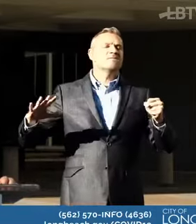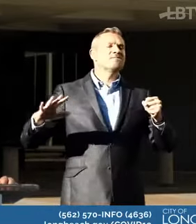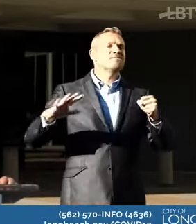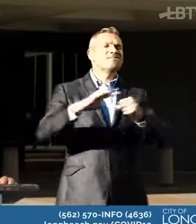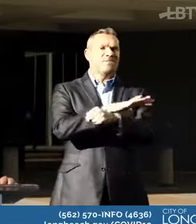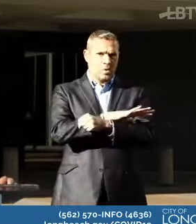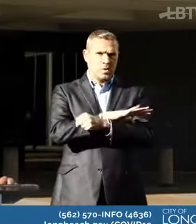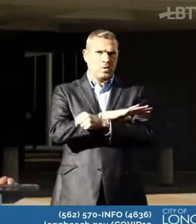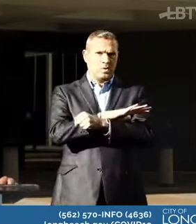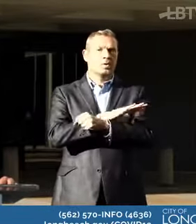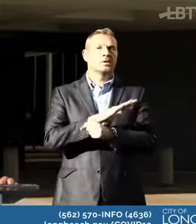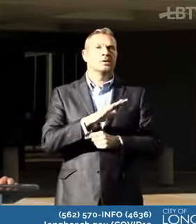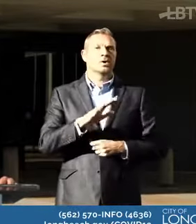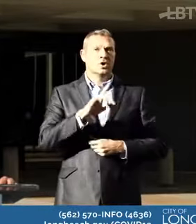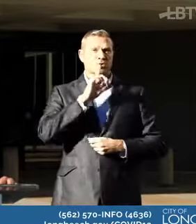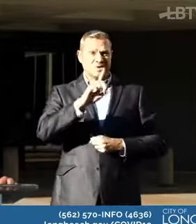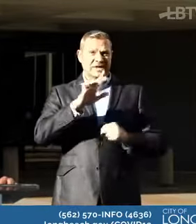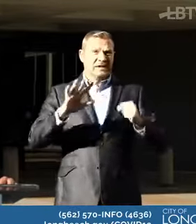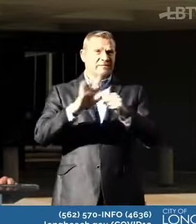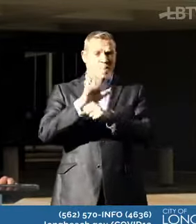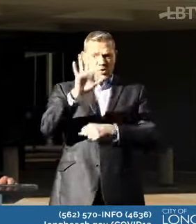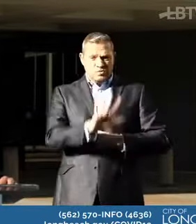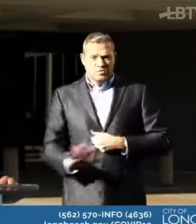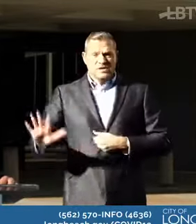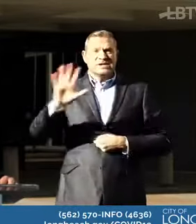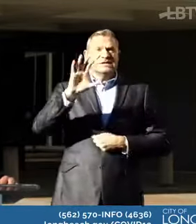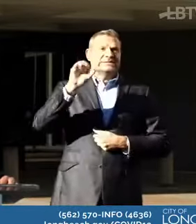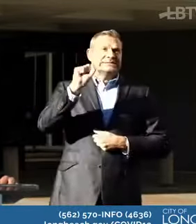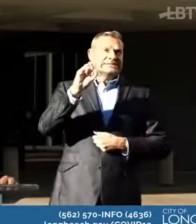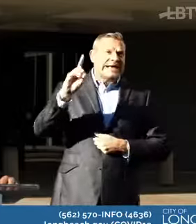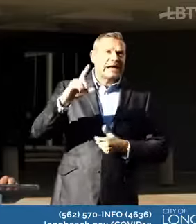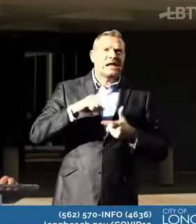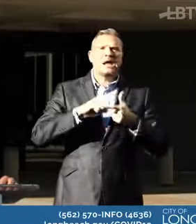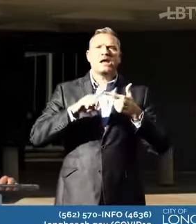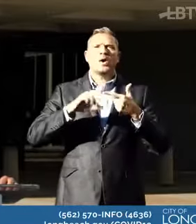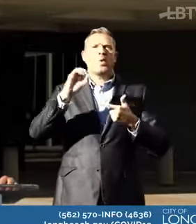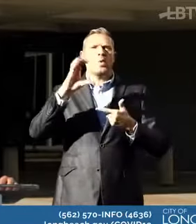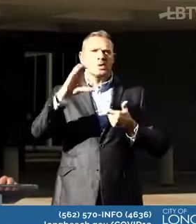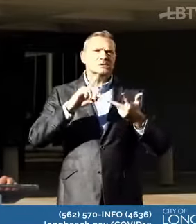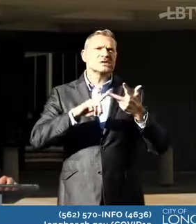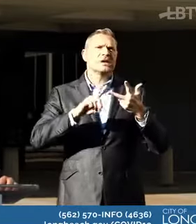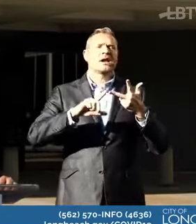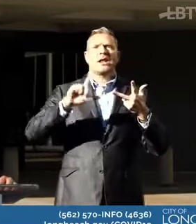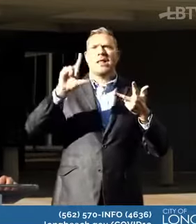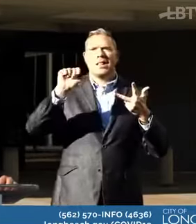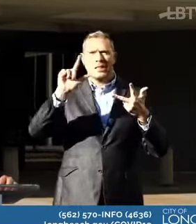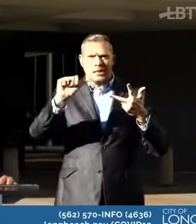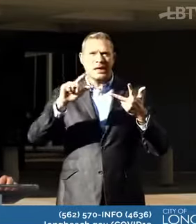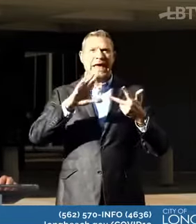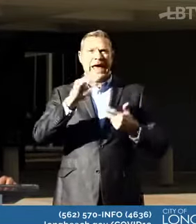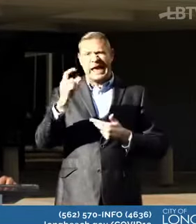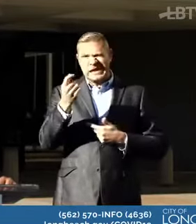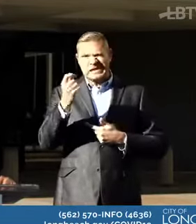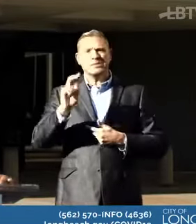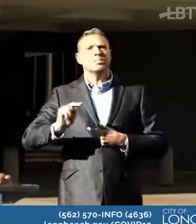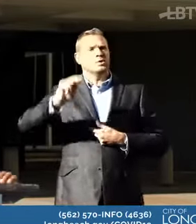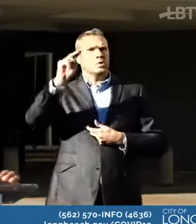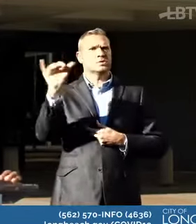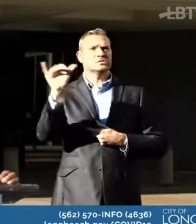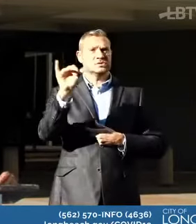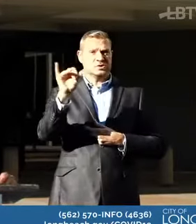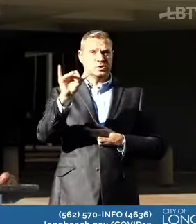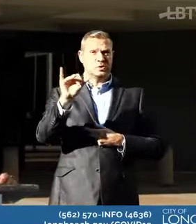all across our region from San Diego through Orange County, Los Angeles, and a bit north, we